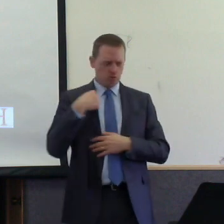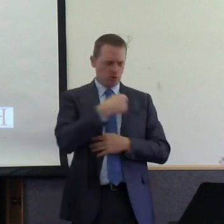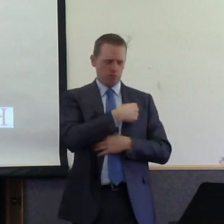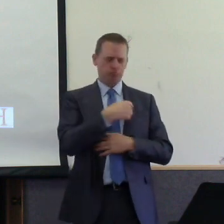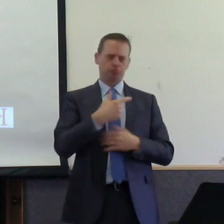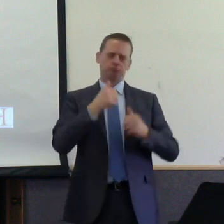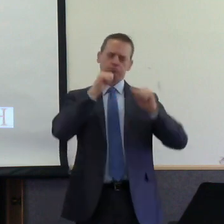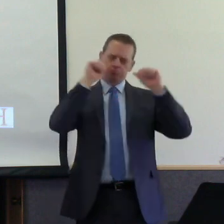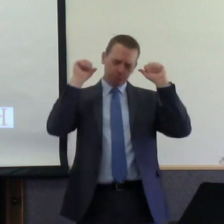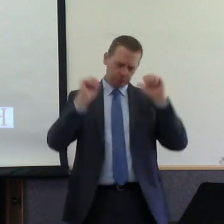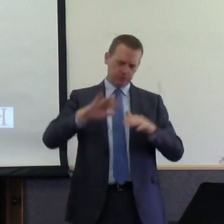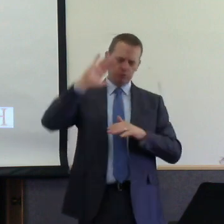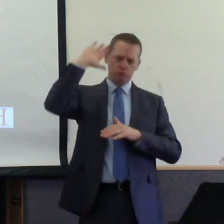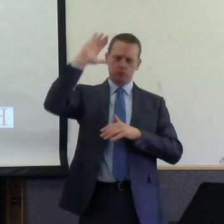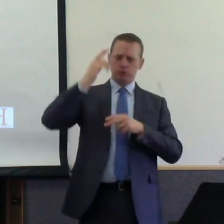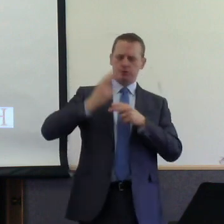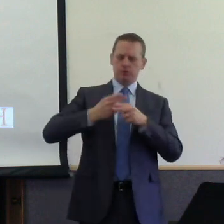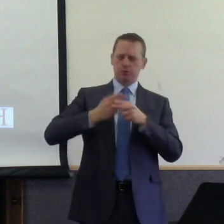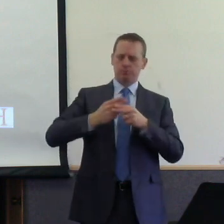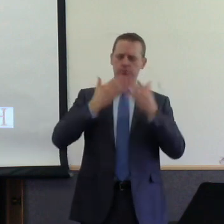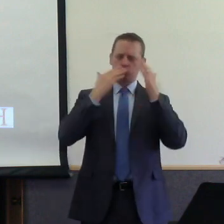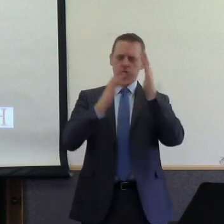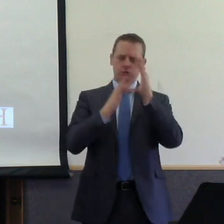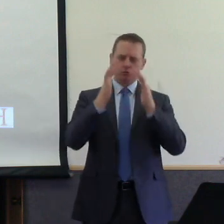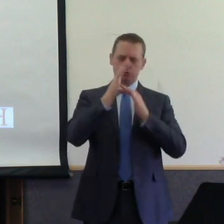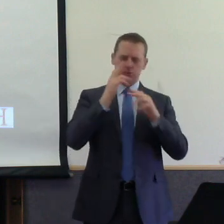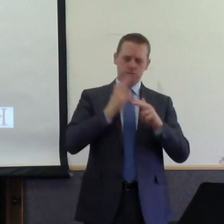Thank you for everything you've done for us.